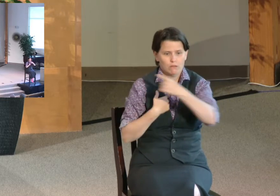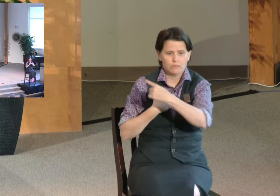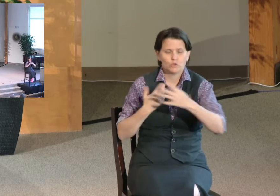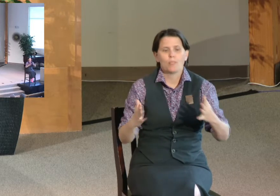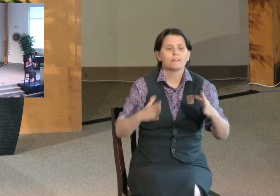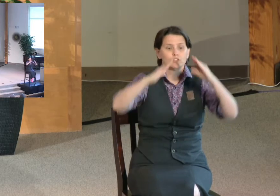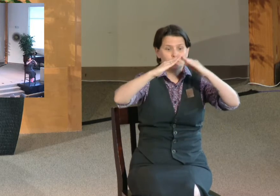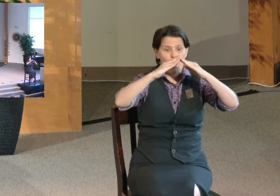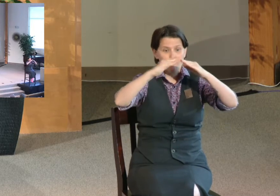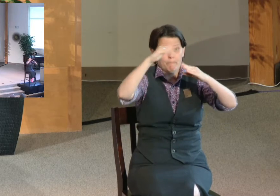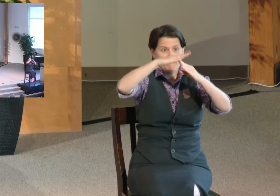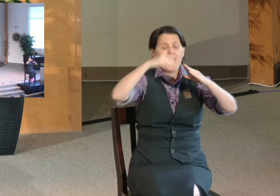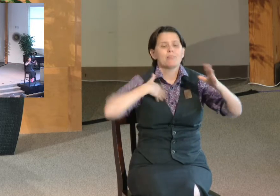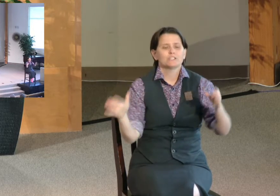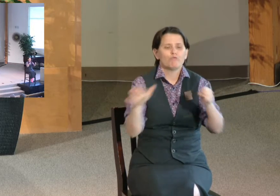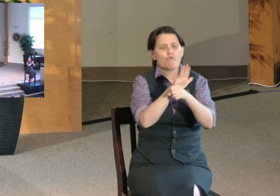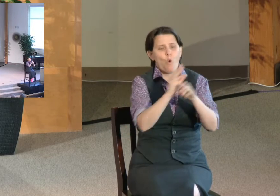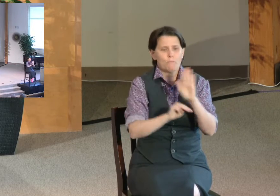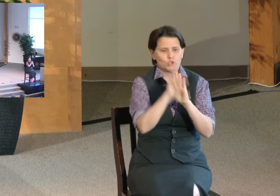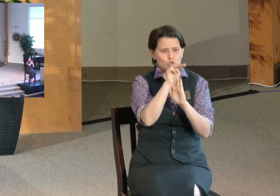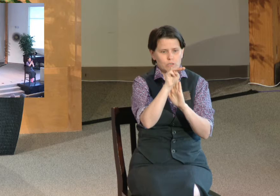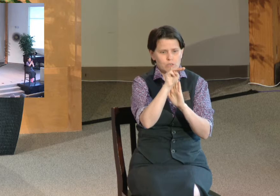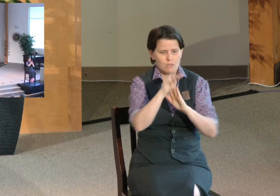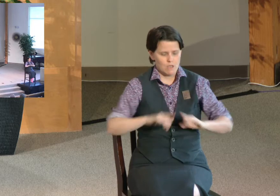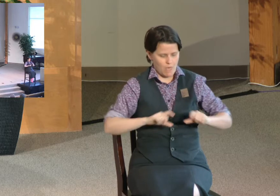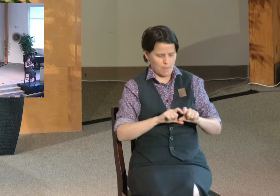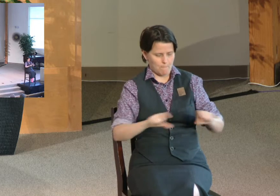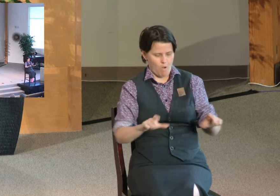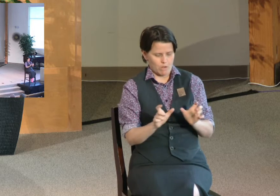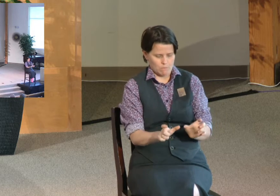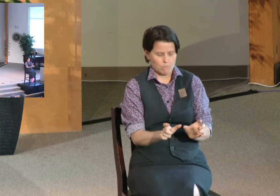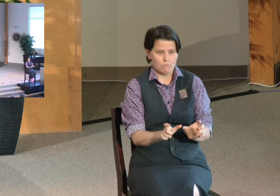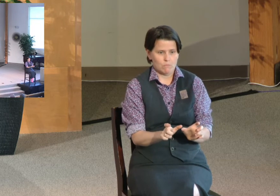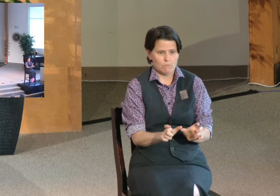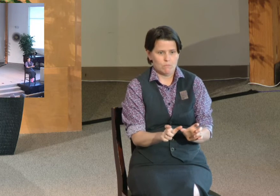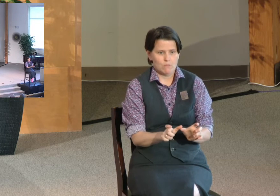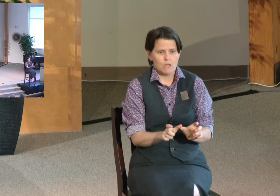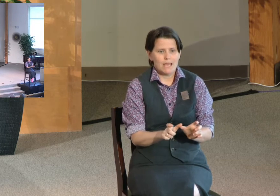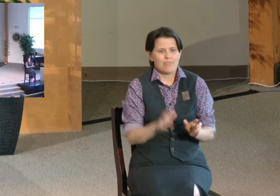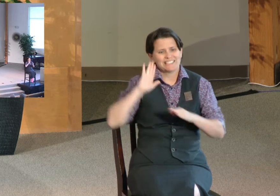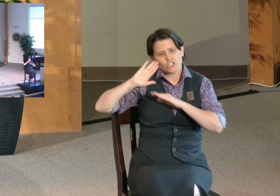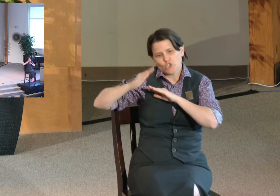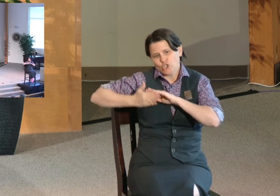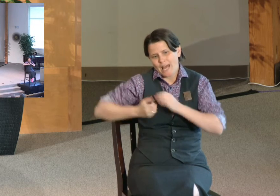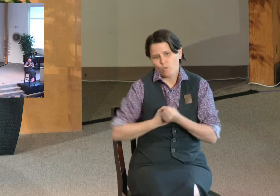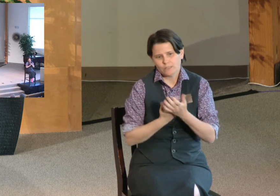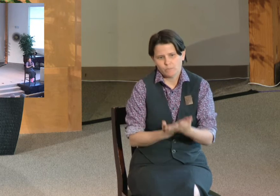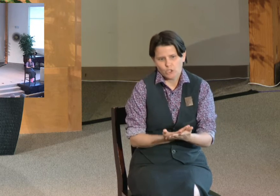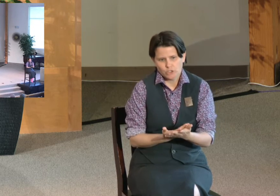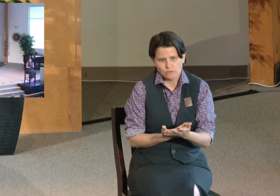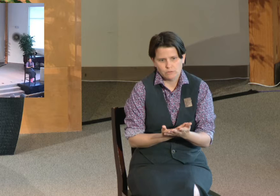of the triangle, is the shadow expression of the archetype. This is the dysfunctional